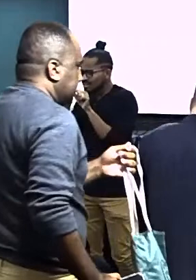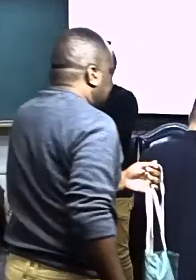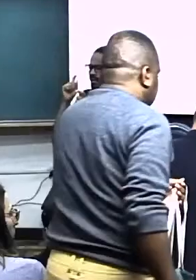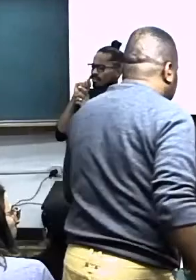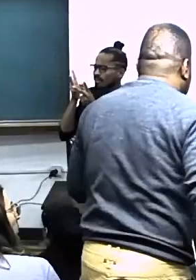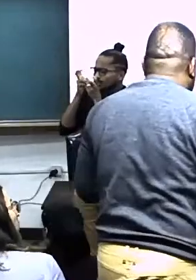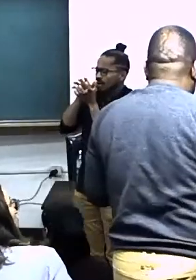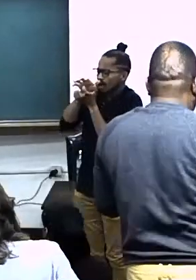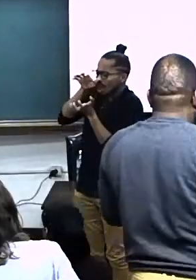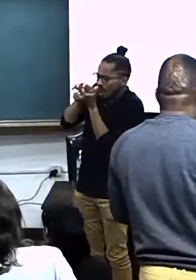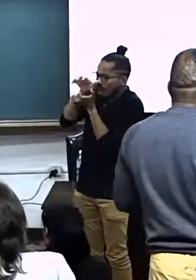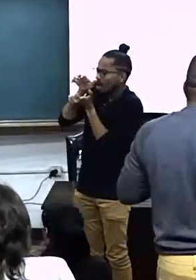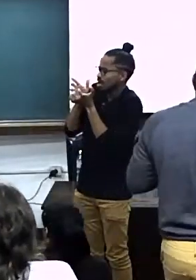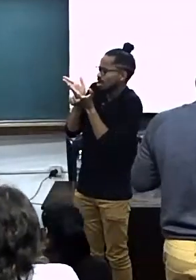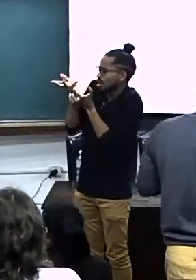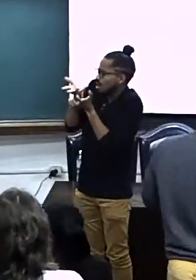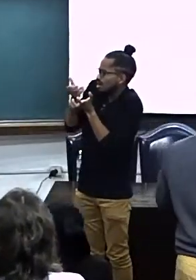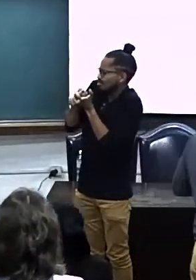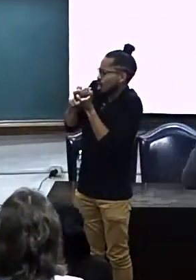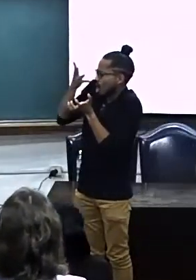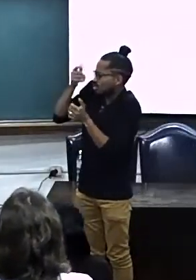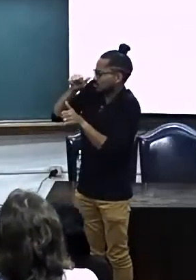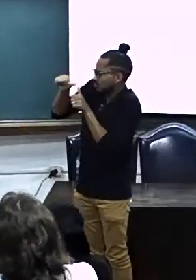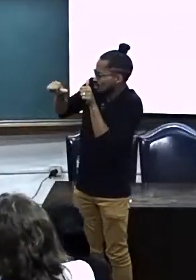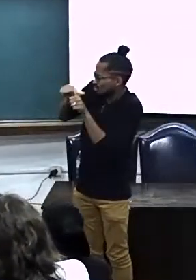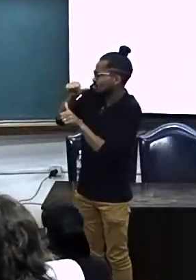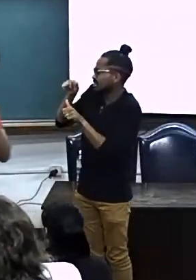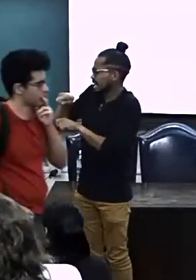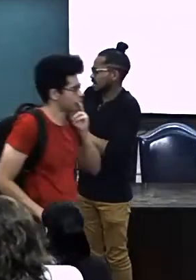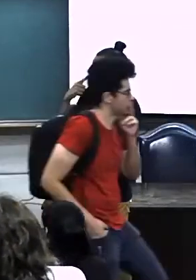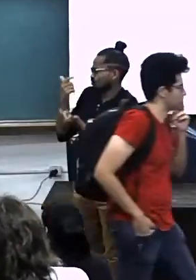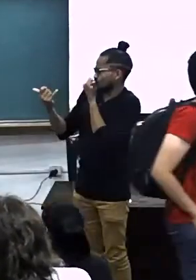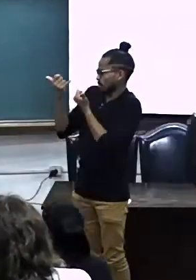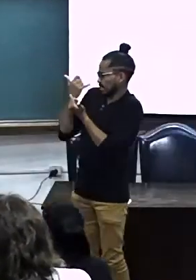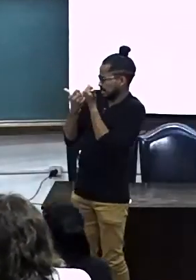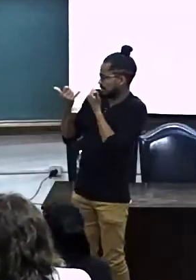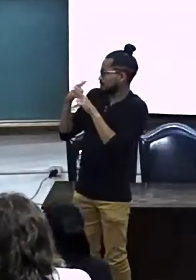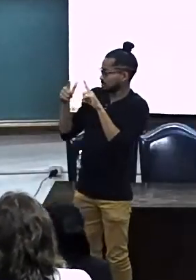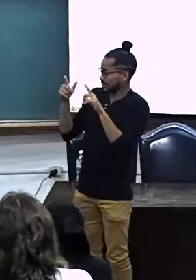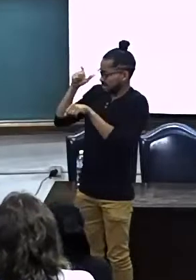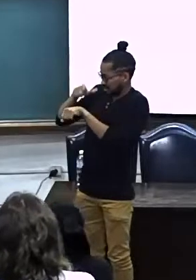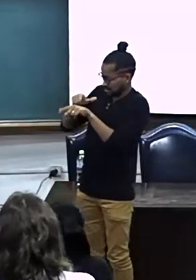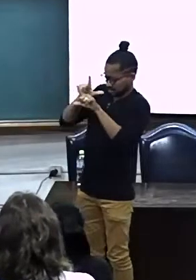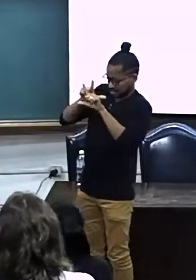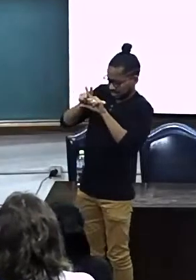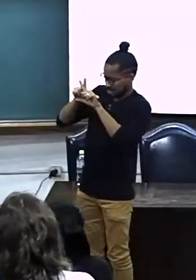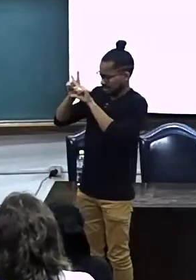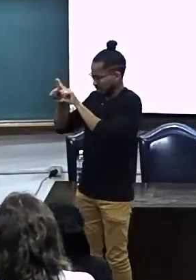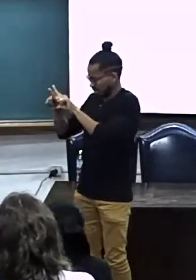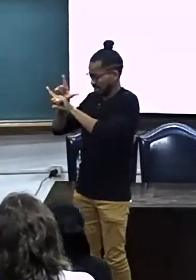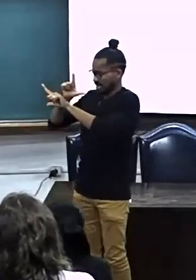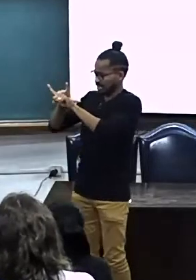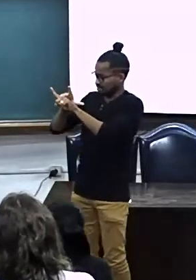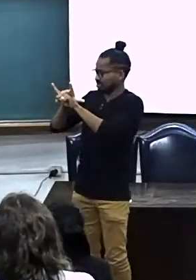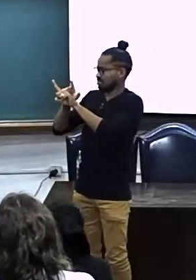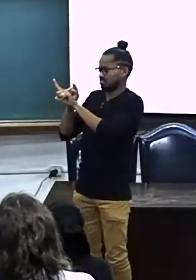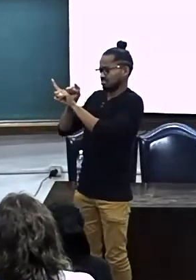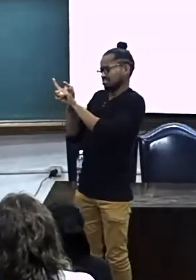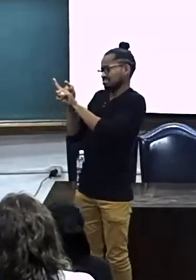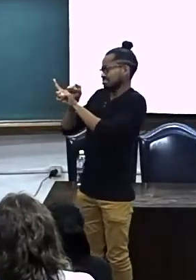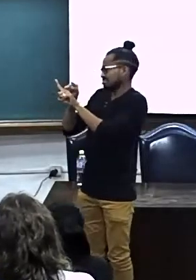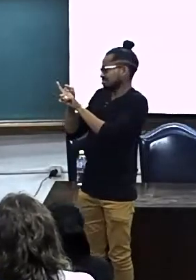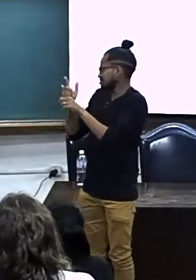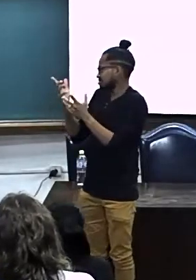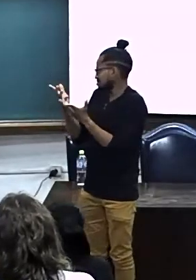jaw velocity that will give us the same information, but now it's the triangles and it's just an algorithmically determined point